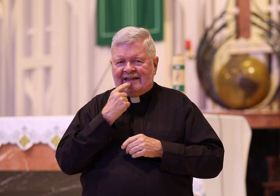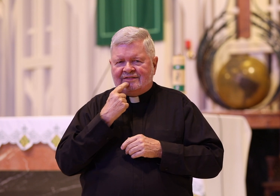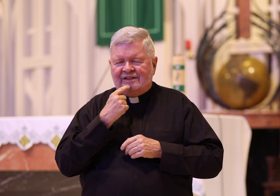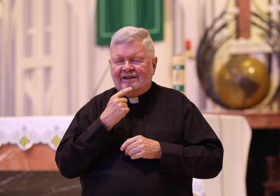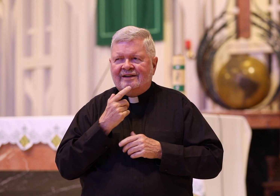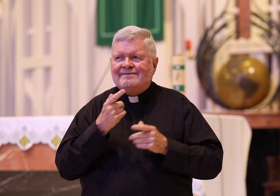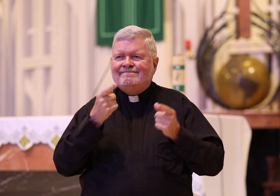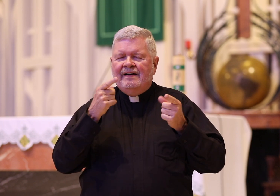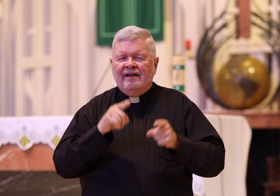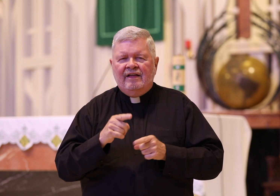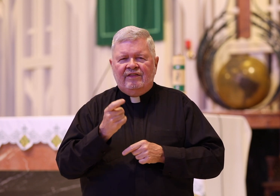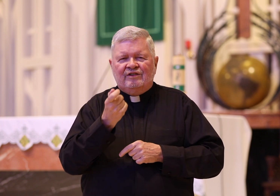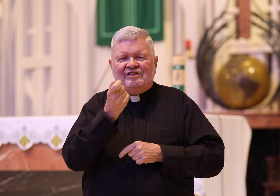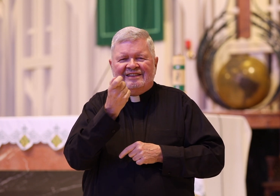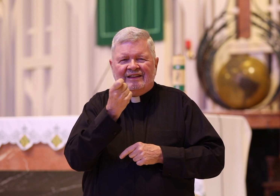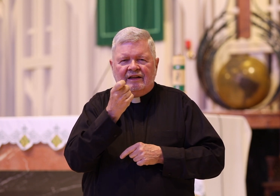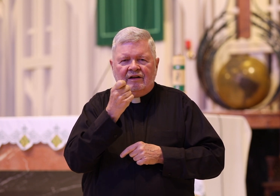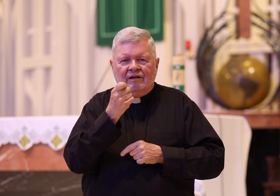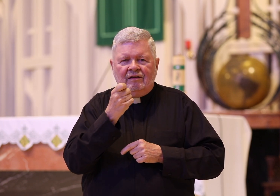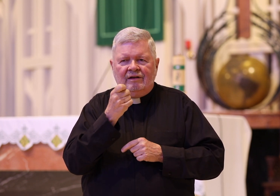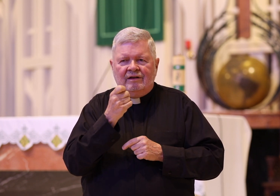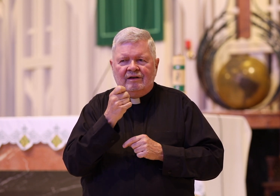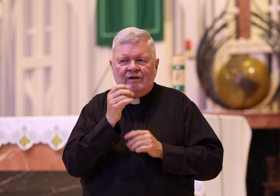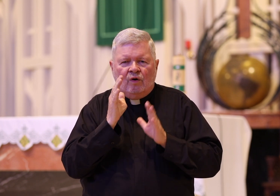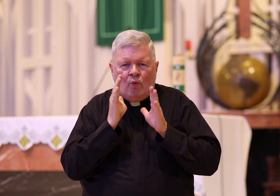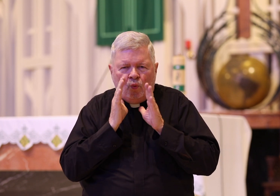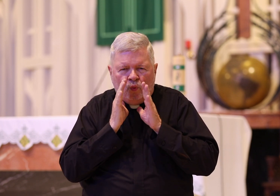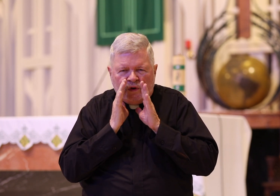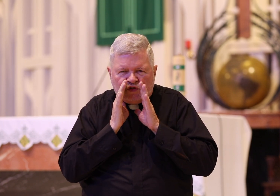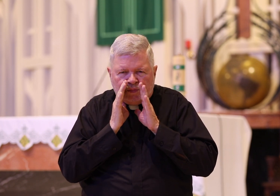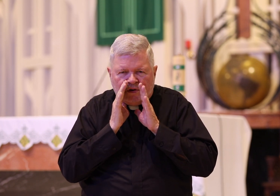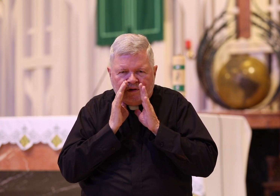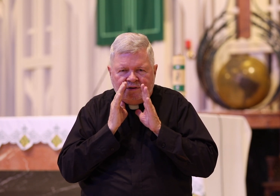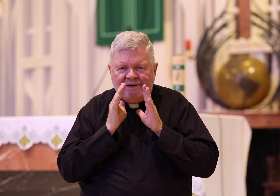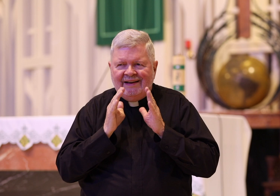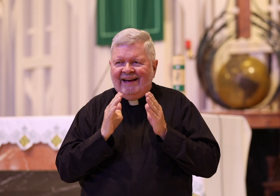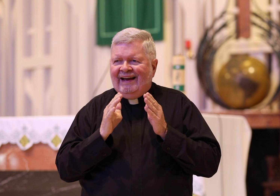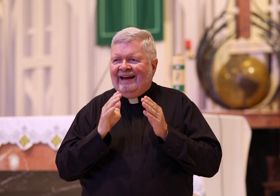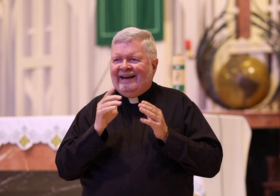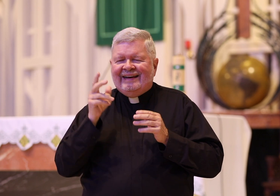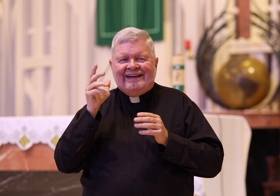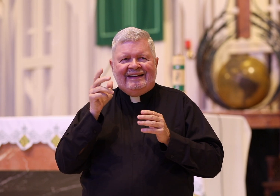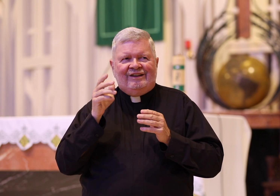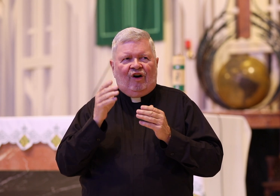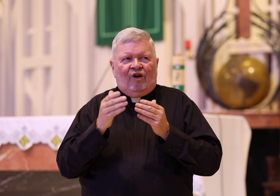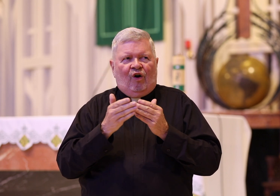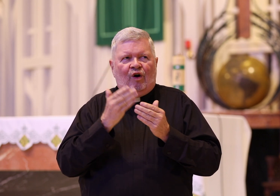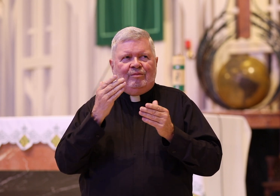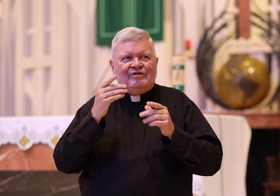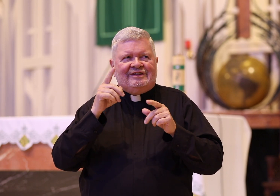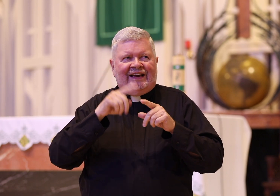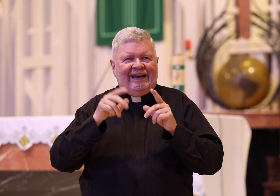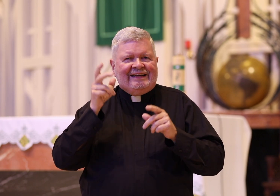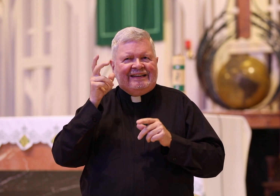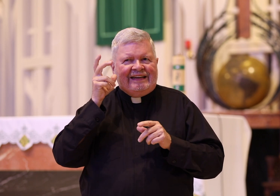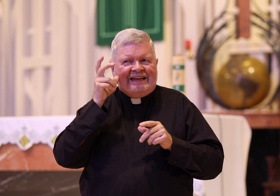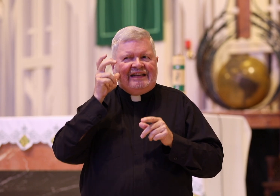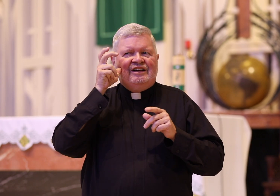says, there's this little whisper. You almost can't hear